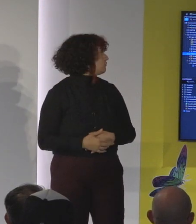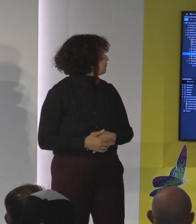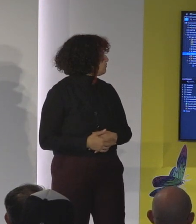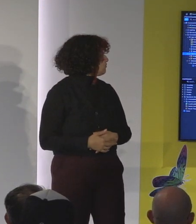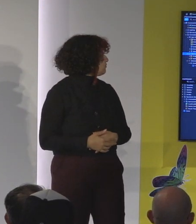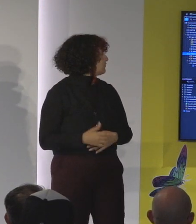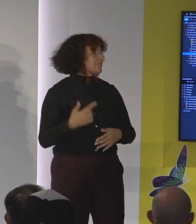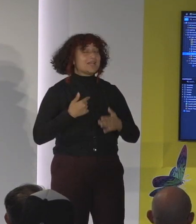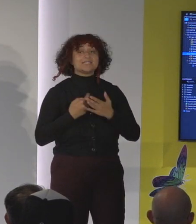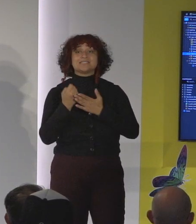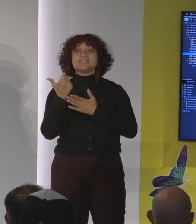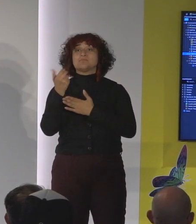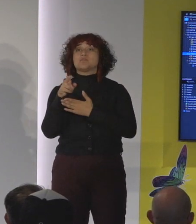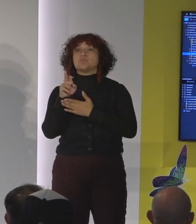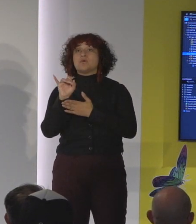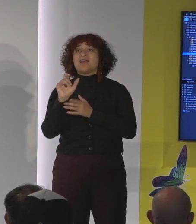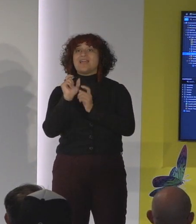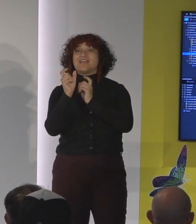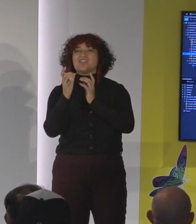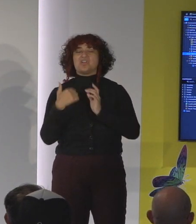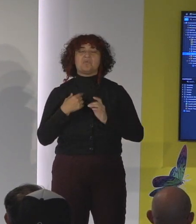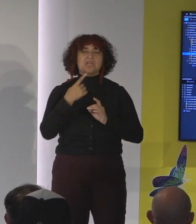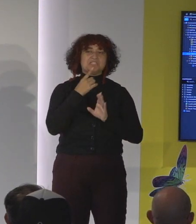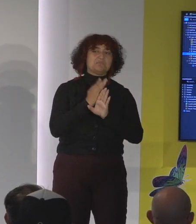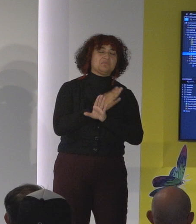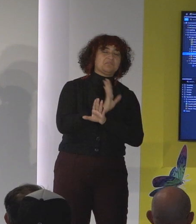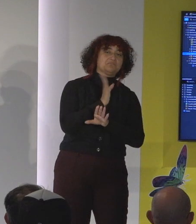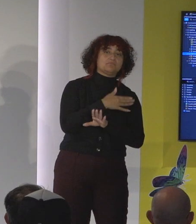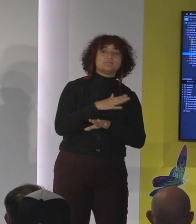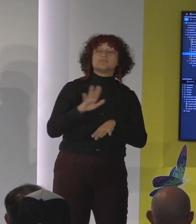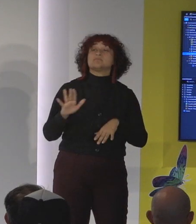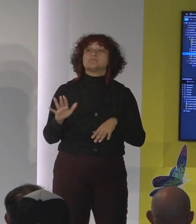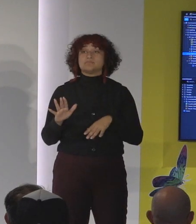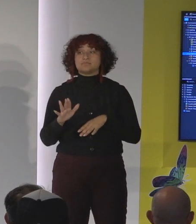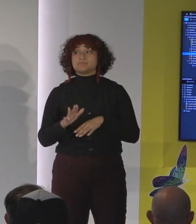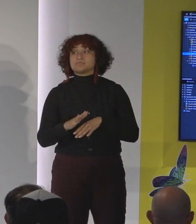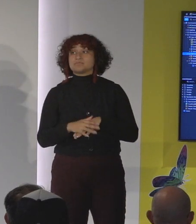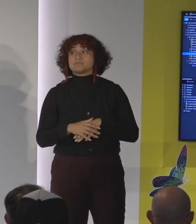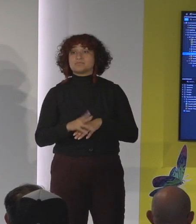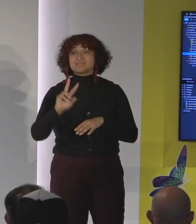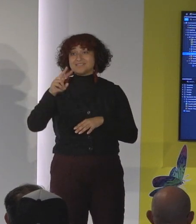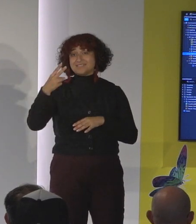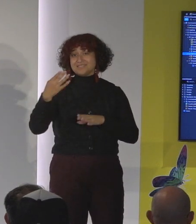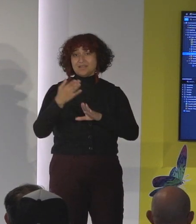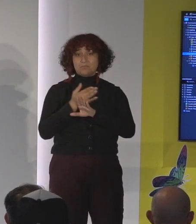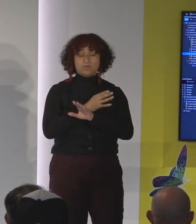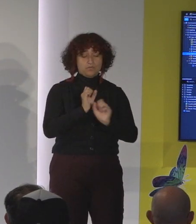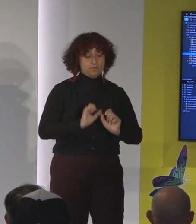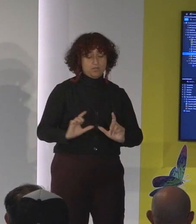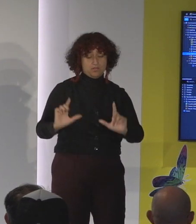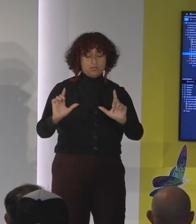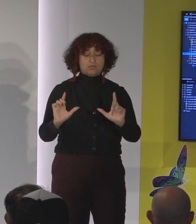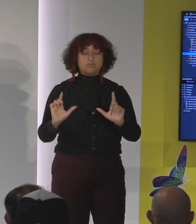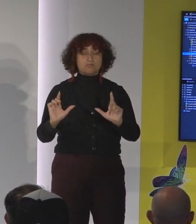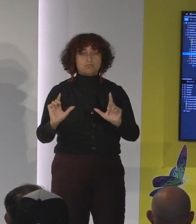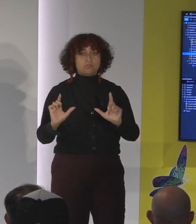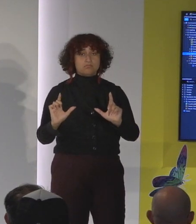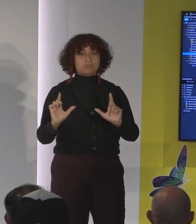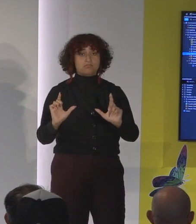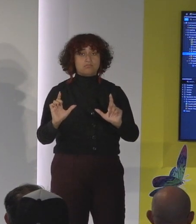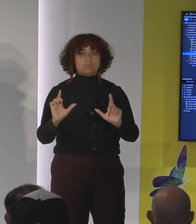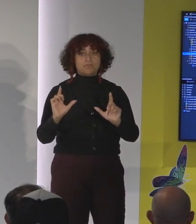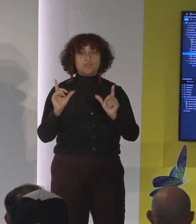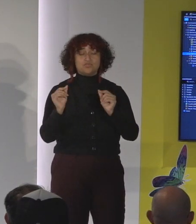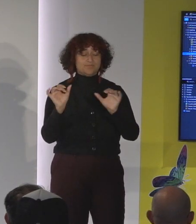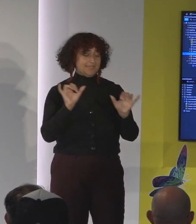I skipped the UI and editor, which I will go back and mention actually. The second preview panel, I can do